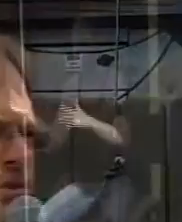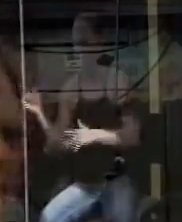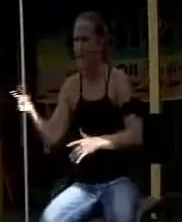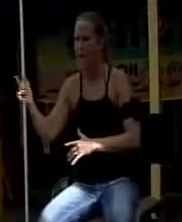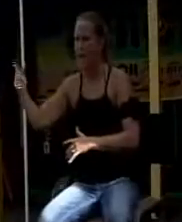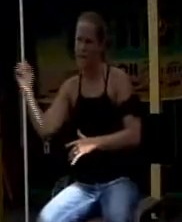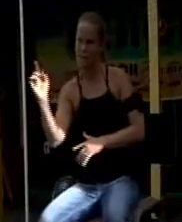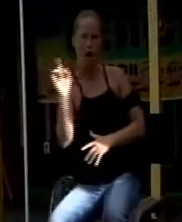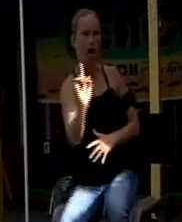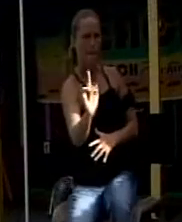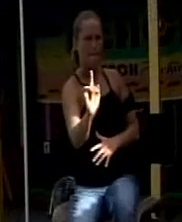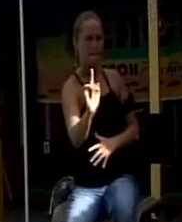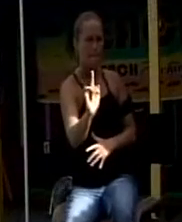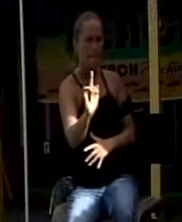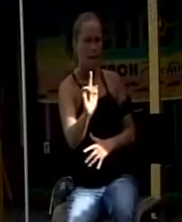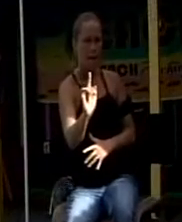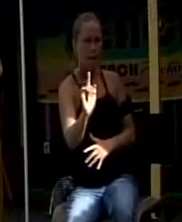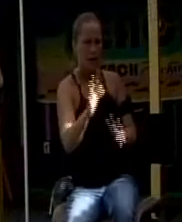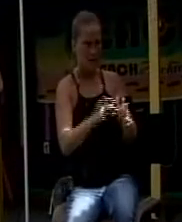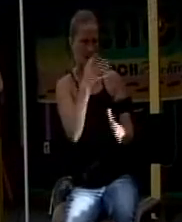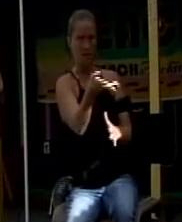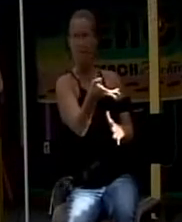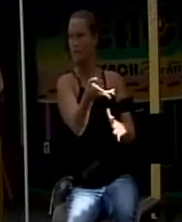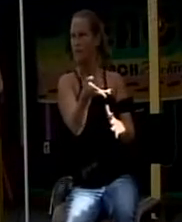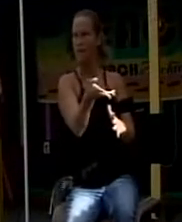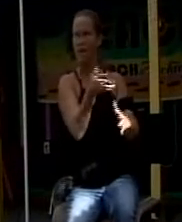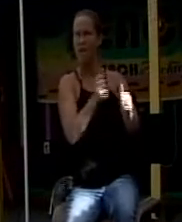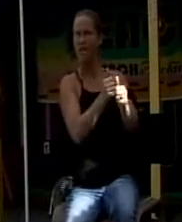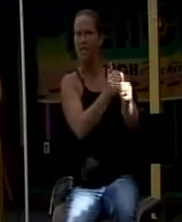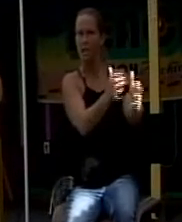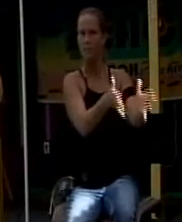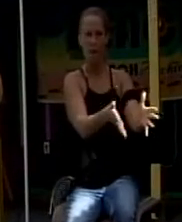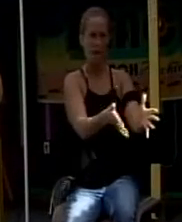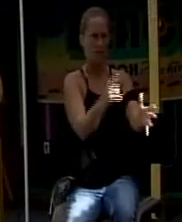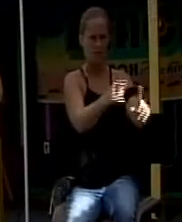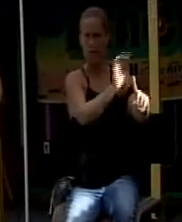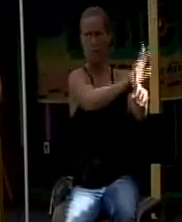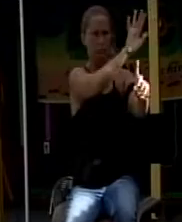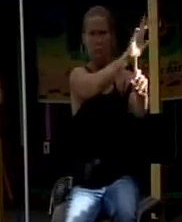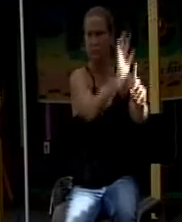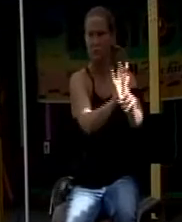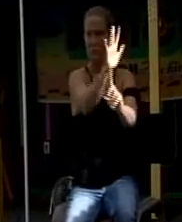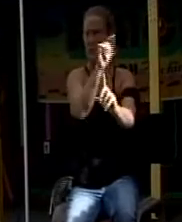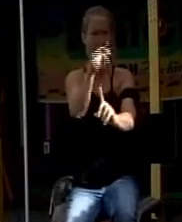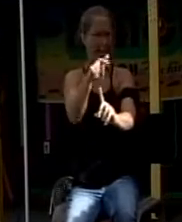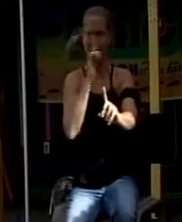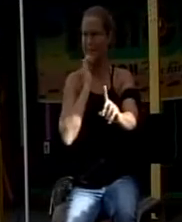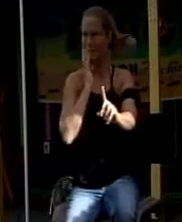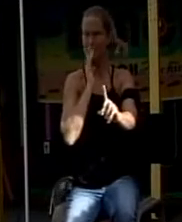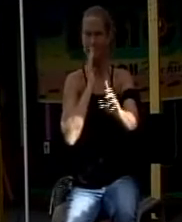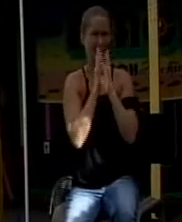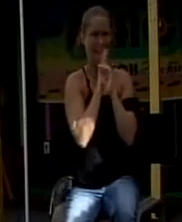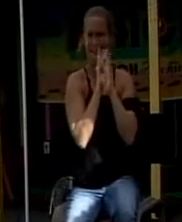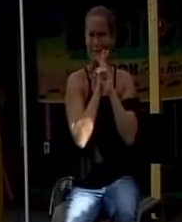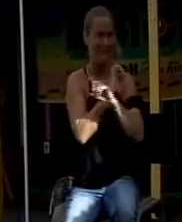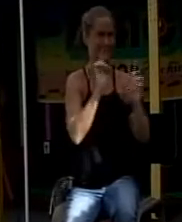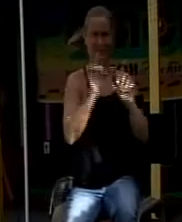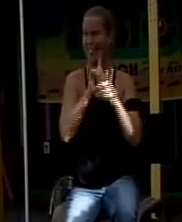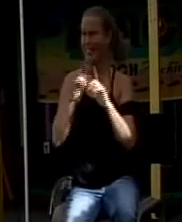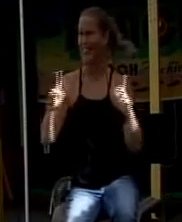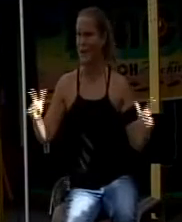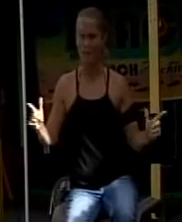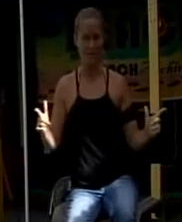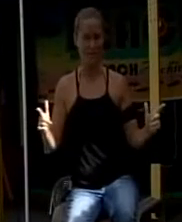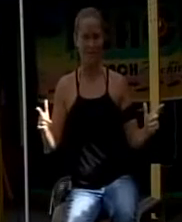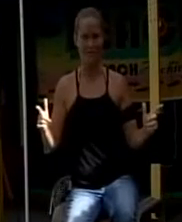apostles, and they have these flames, what look like over their heads, and they're speaking in different languages. Now, these